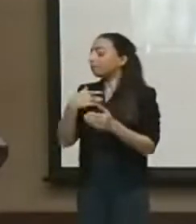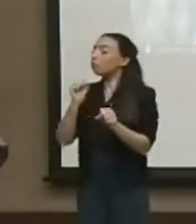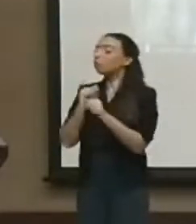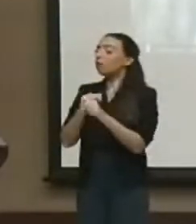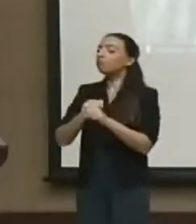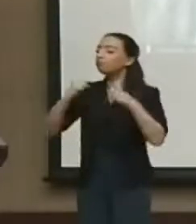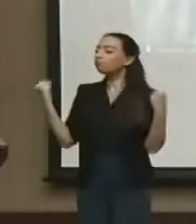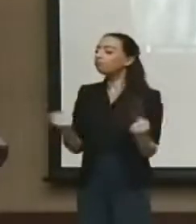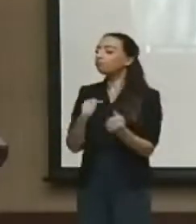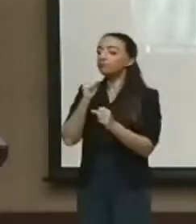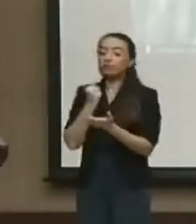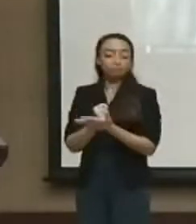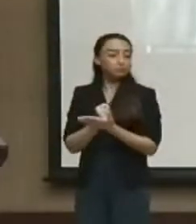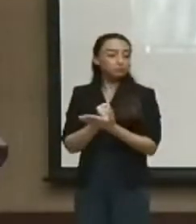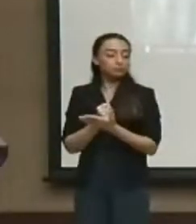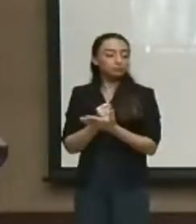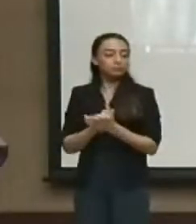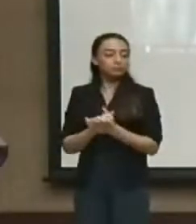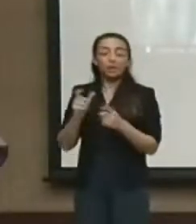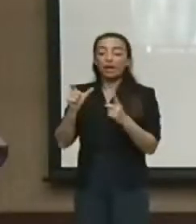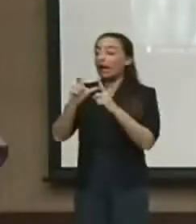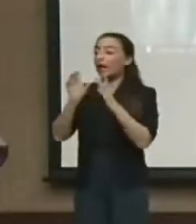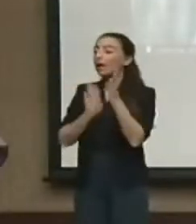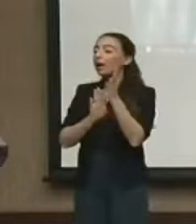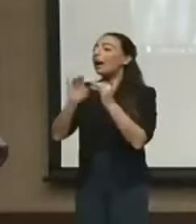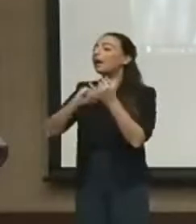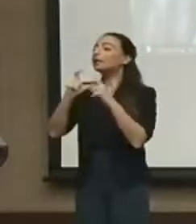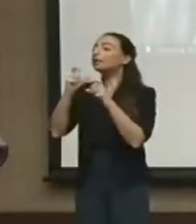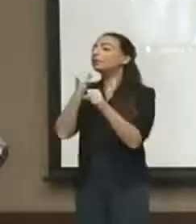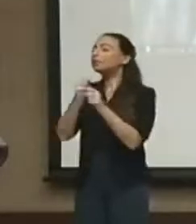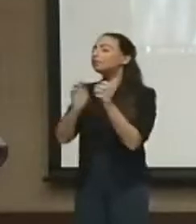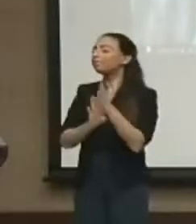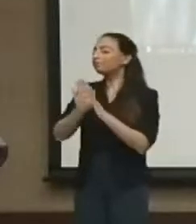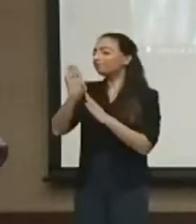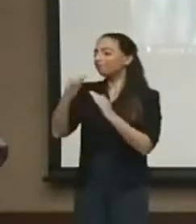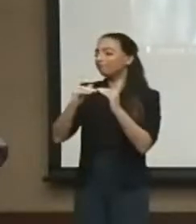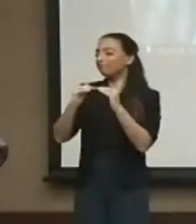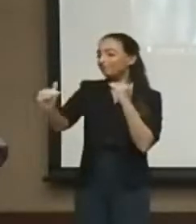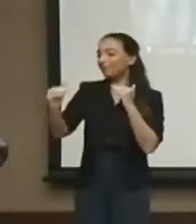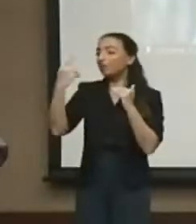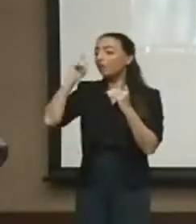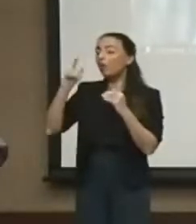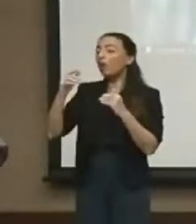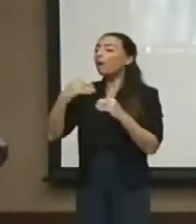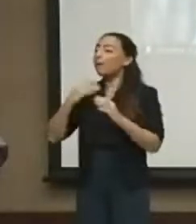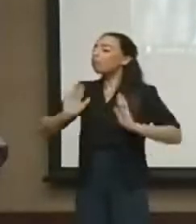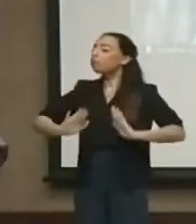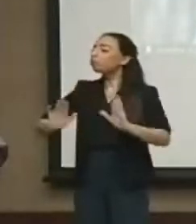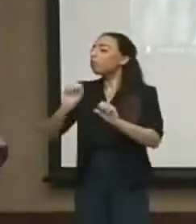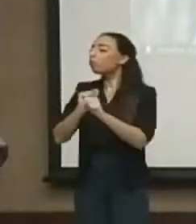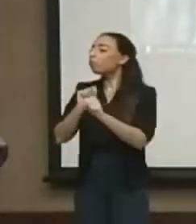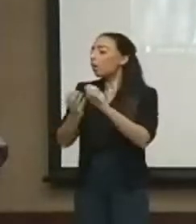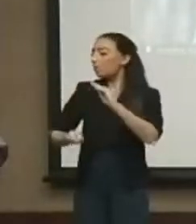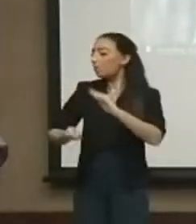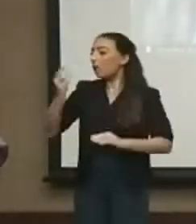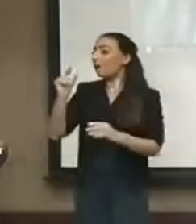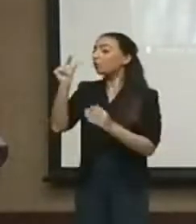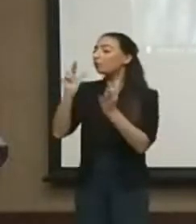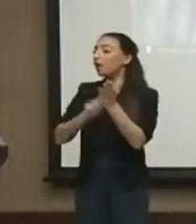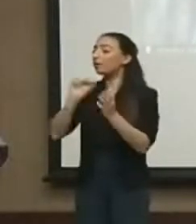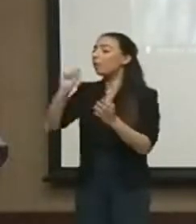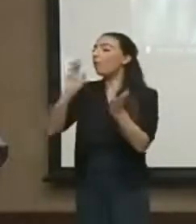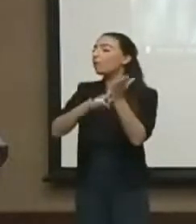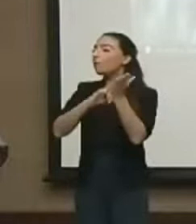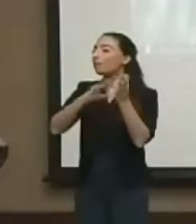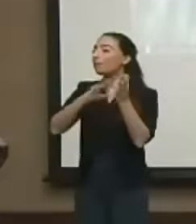As you know, there is the Sustainable Development Goals that's being pushed, and all member states of the United Nations are